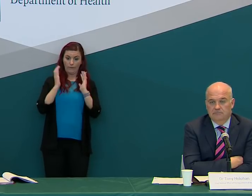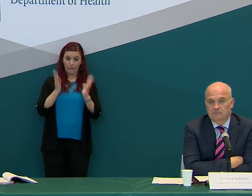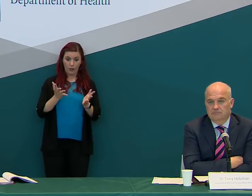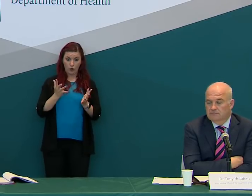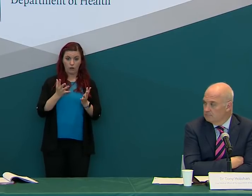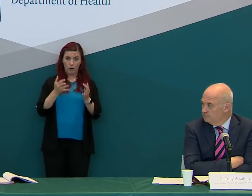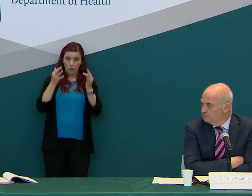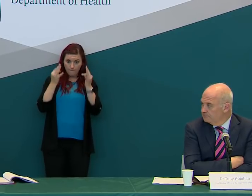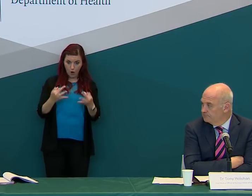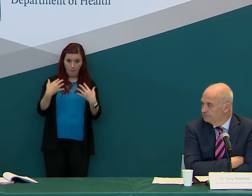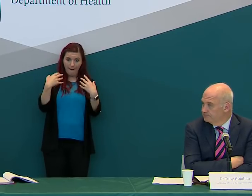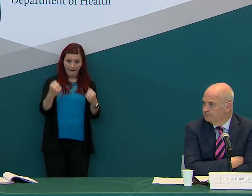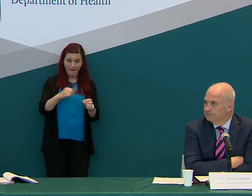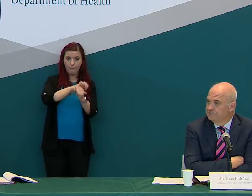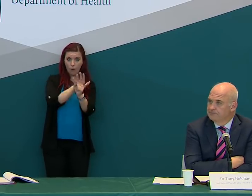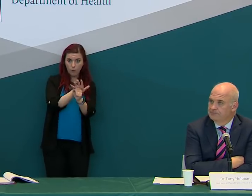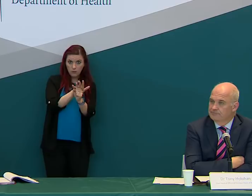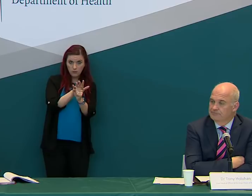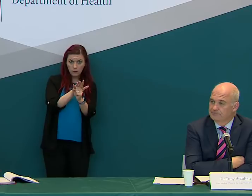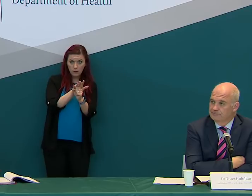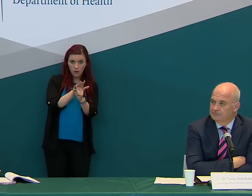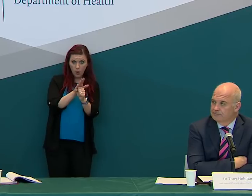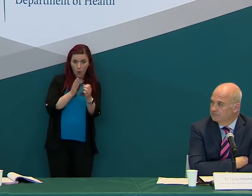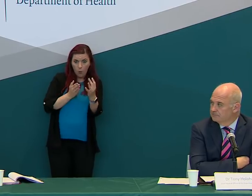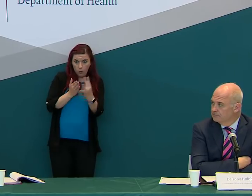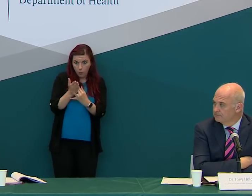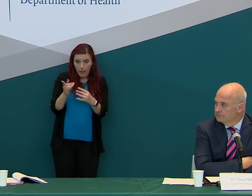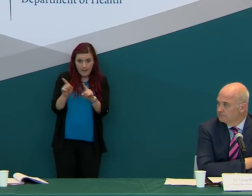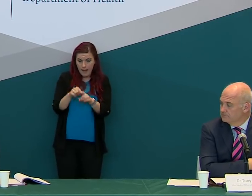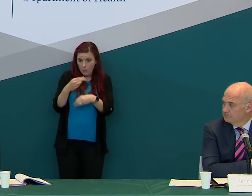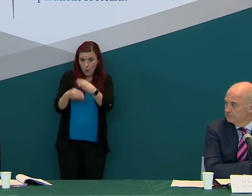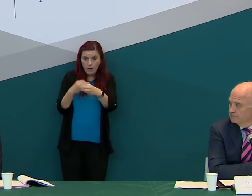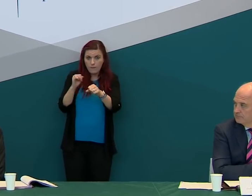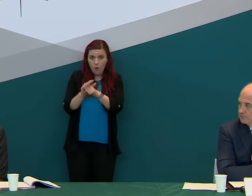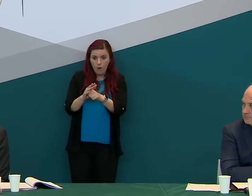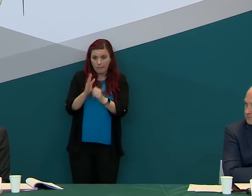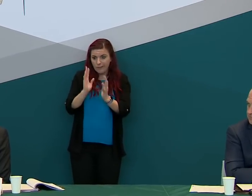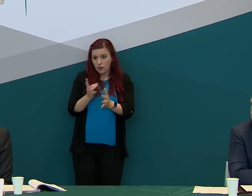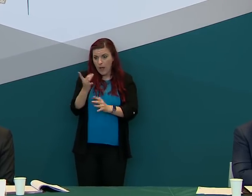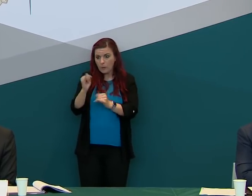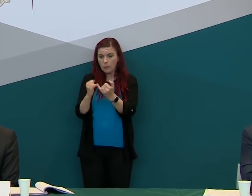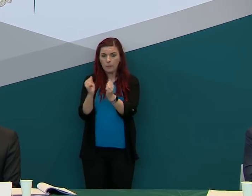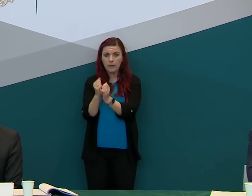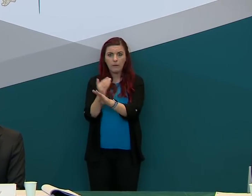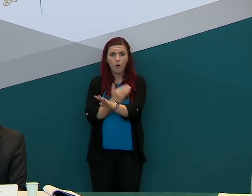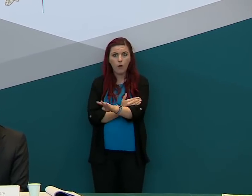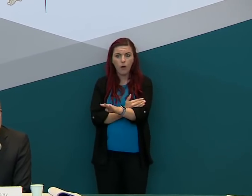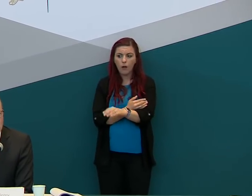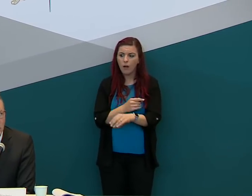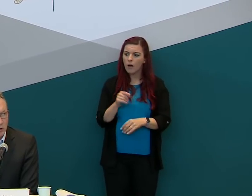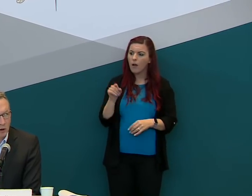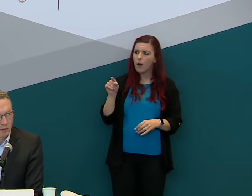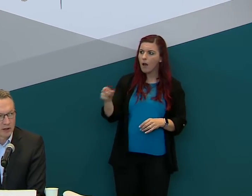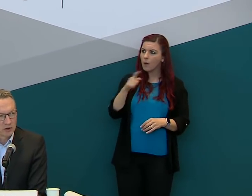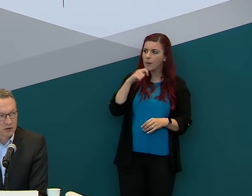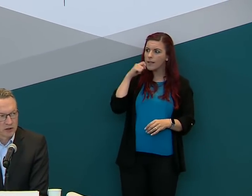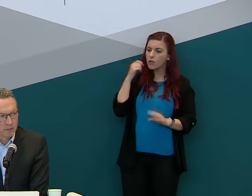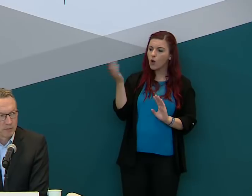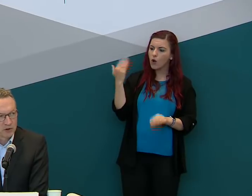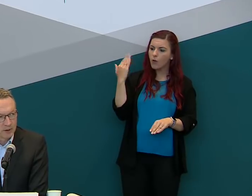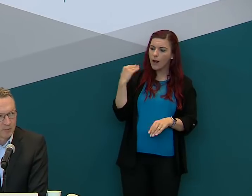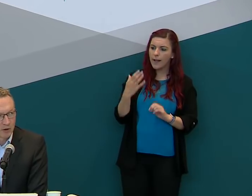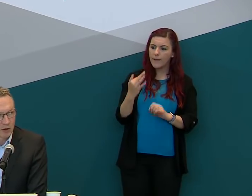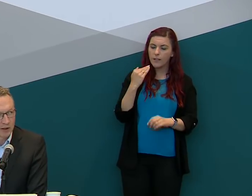that contact tracing is happening for those people? I think, as I said earlier, Shane, where it's non-complex